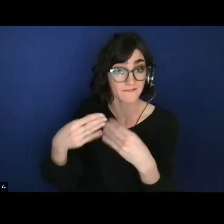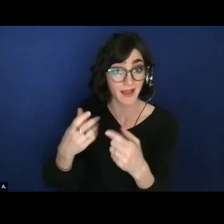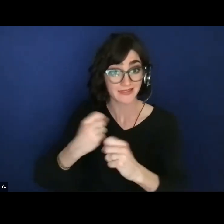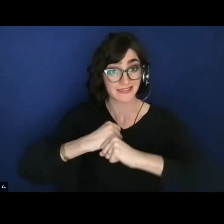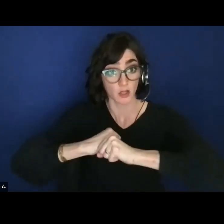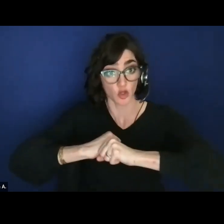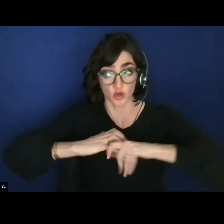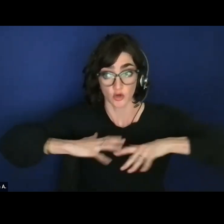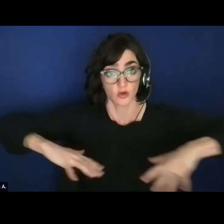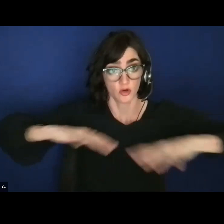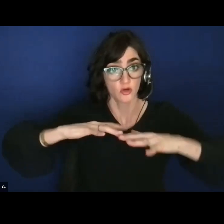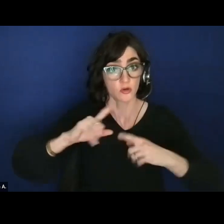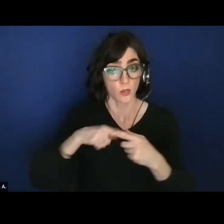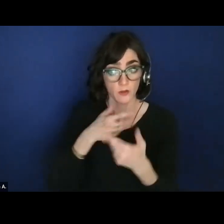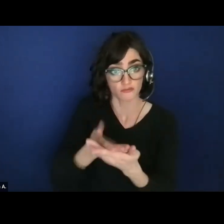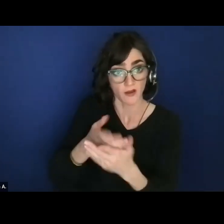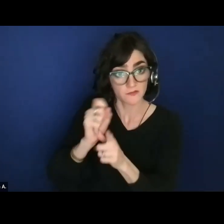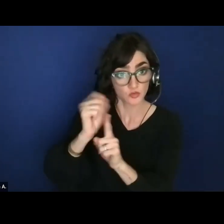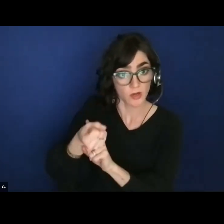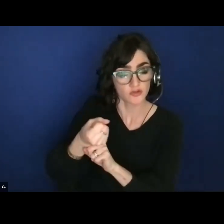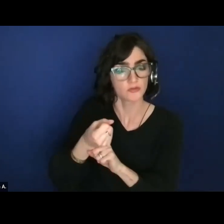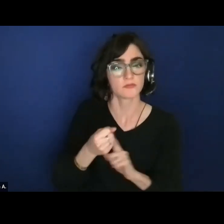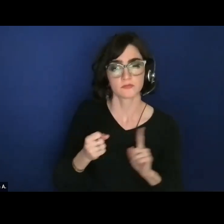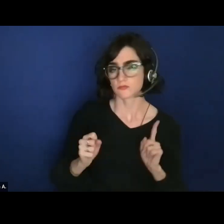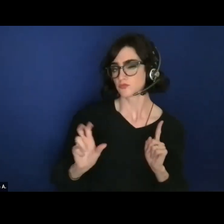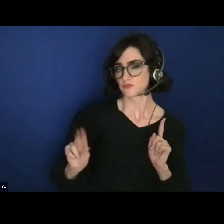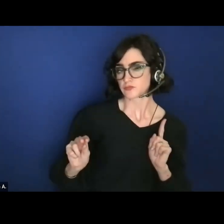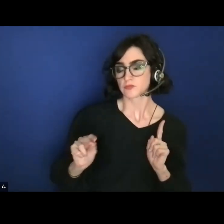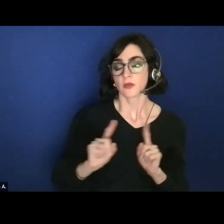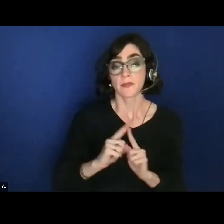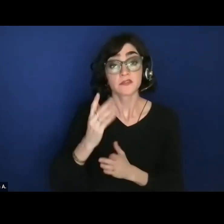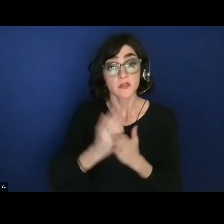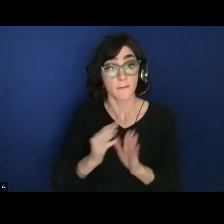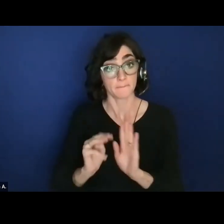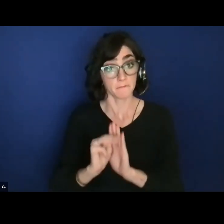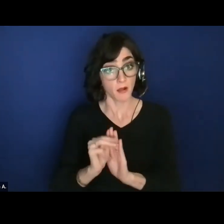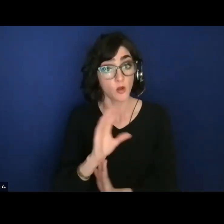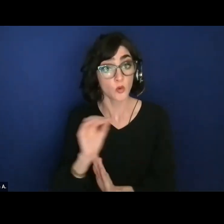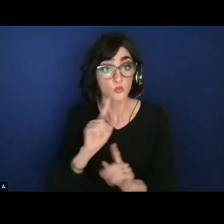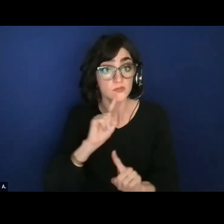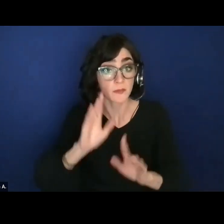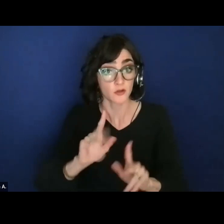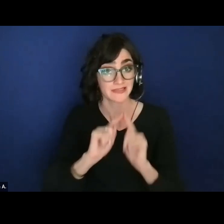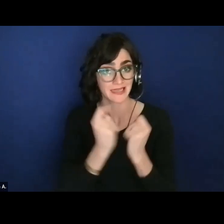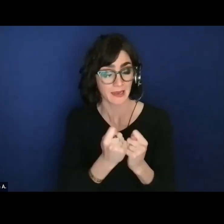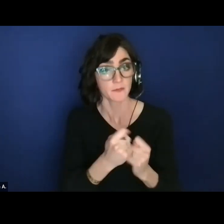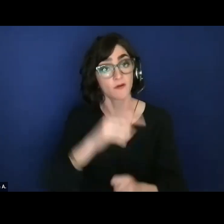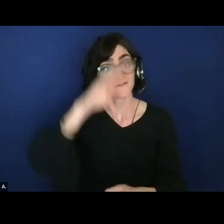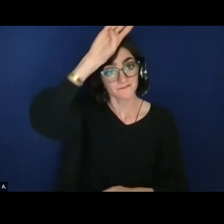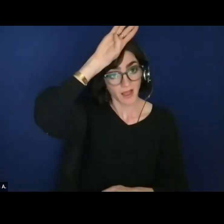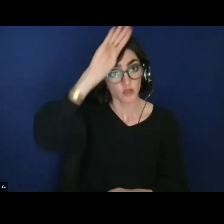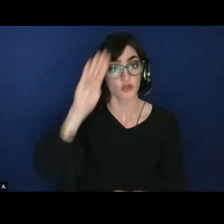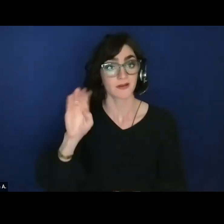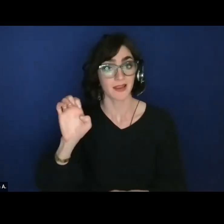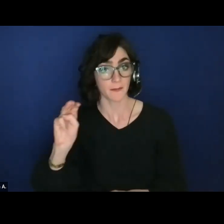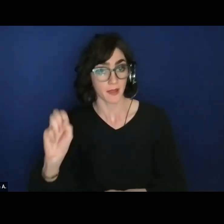scenes? No, what I was saying is some of the models of co-responder teams are fire, EMS going out with behavioral